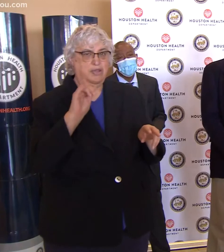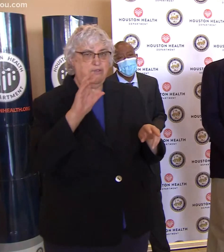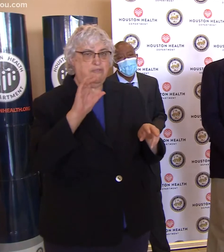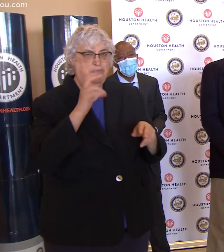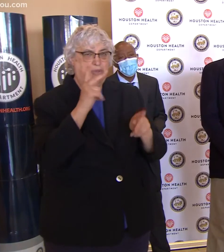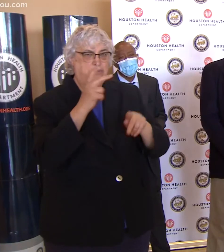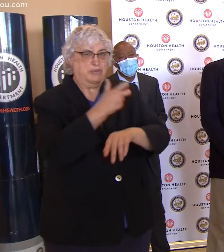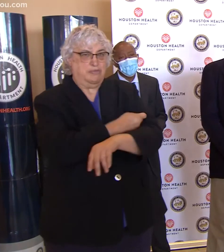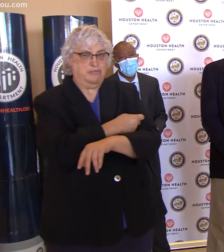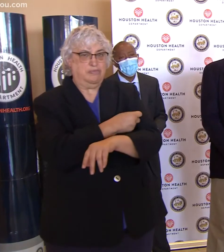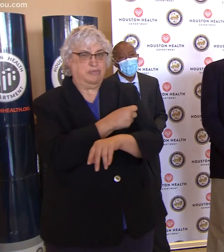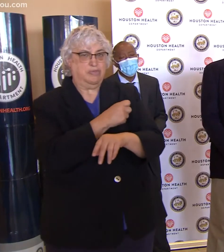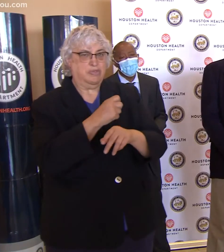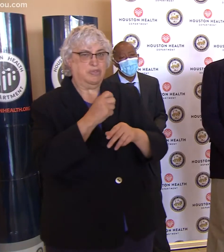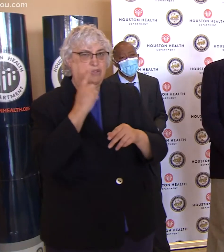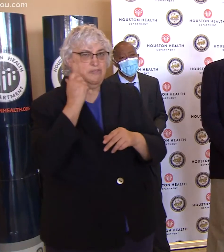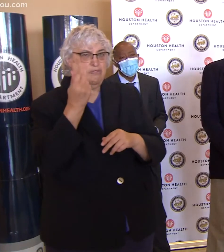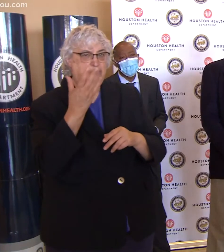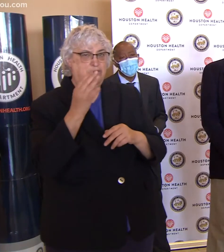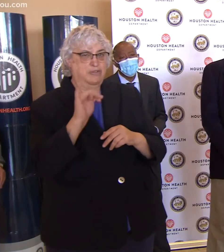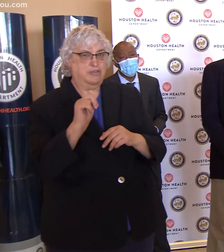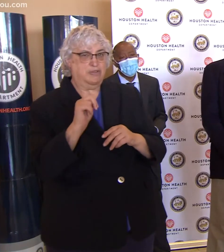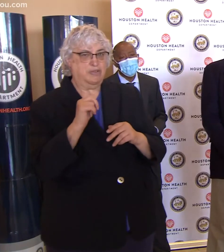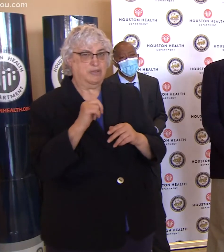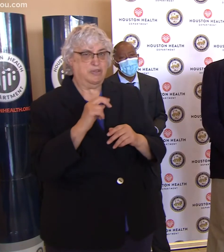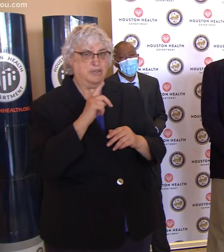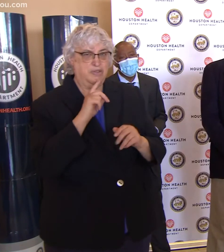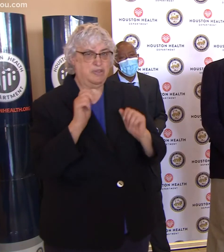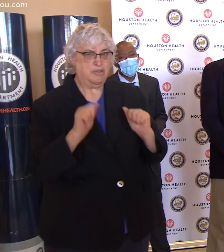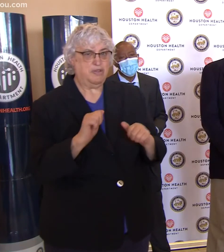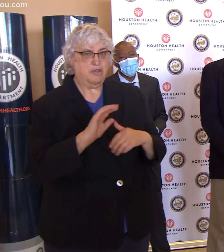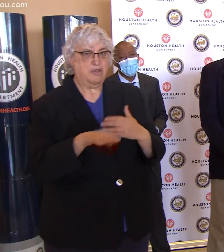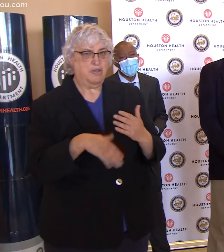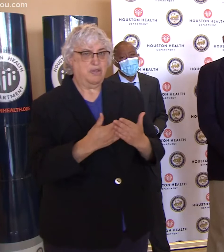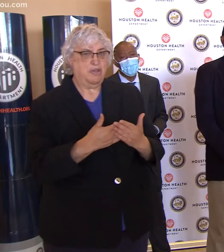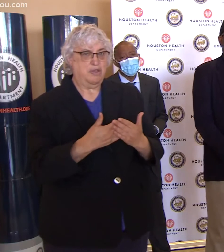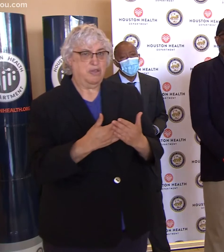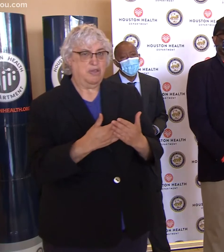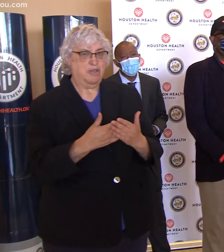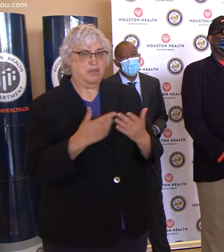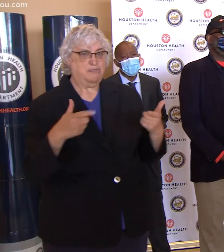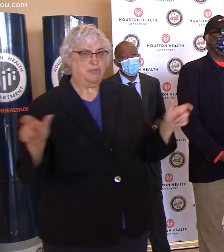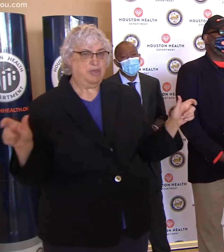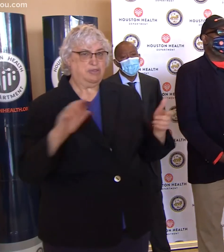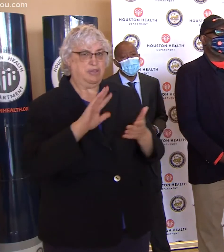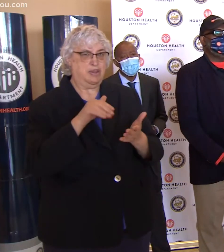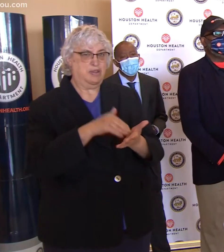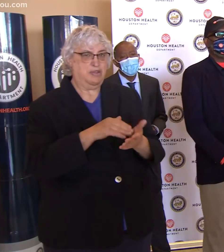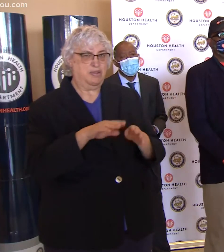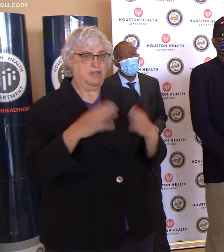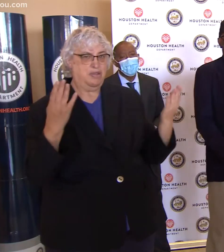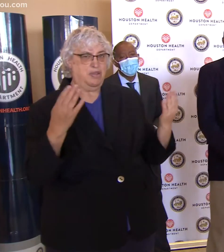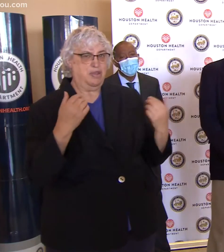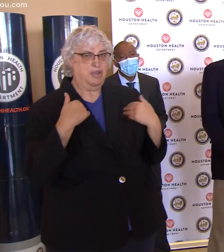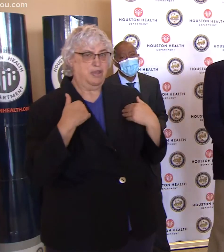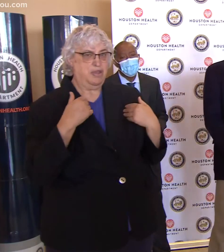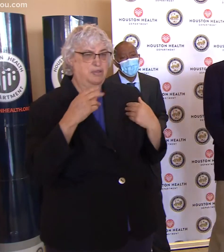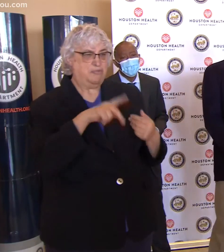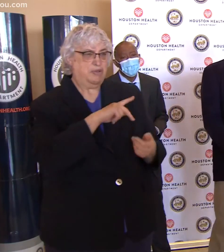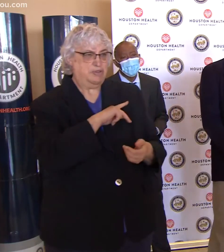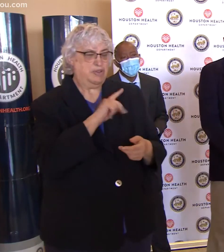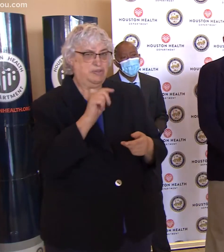vaccinated be done still for 15 minutes. Are you sure that with all these massive centers you want to open, you have the personnel